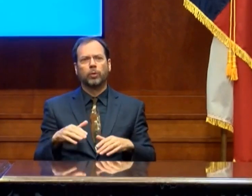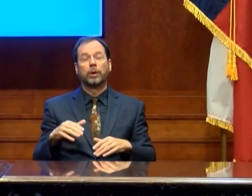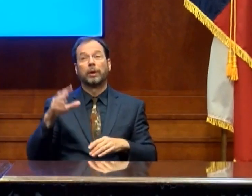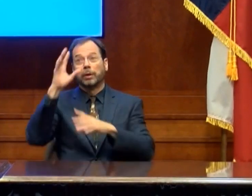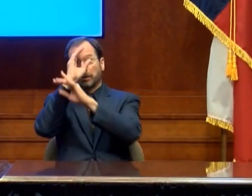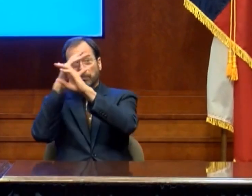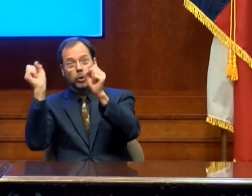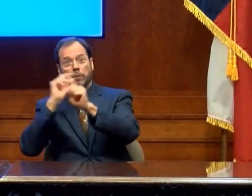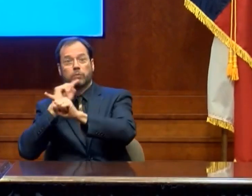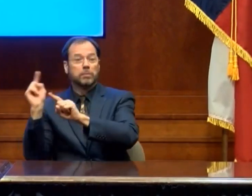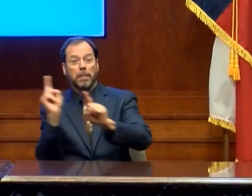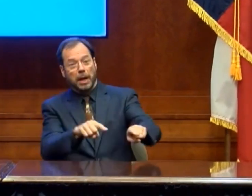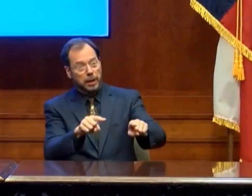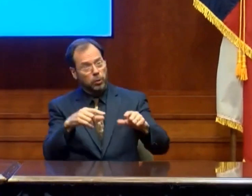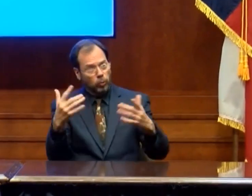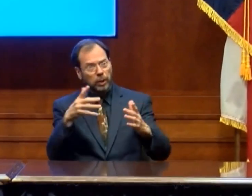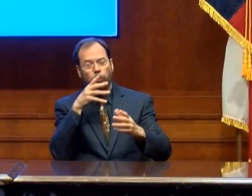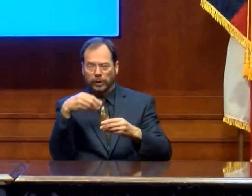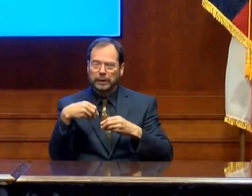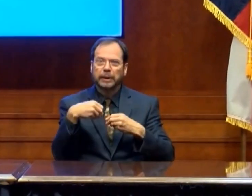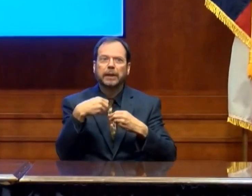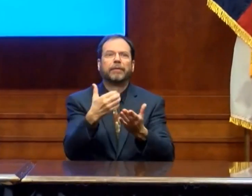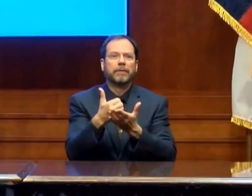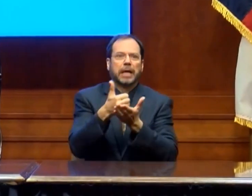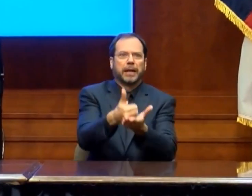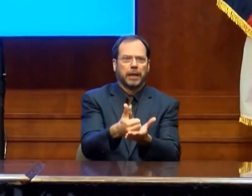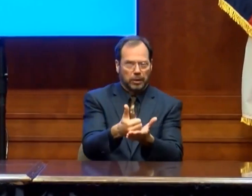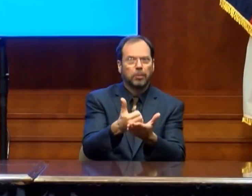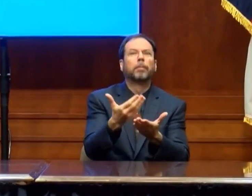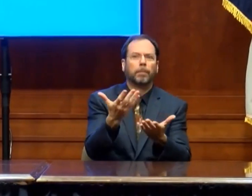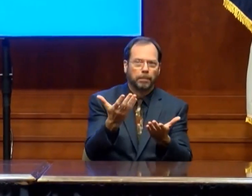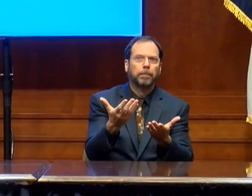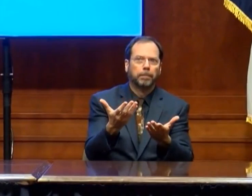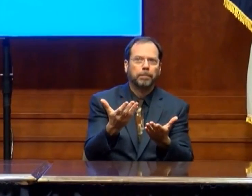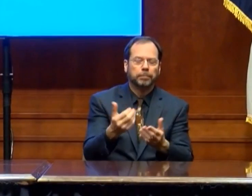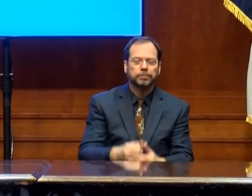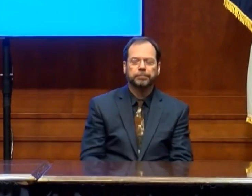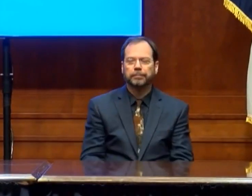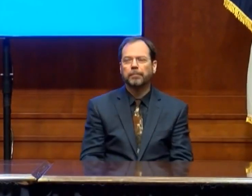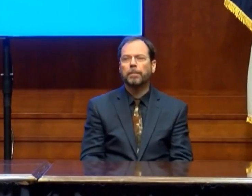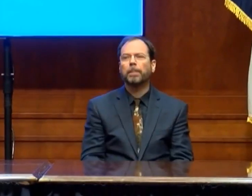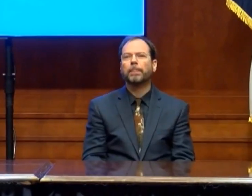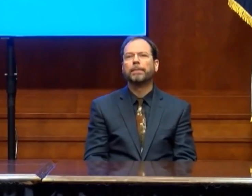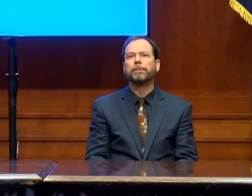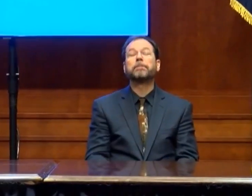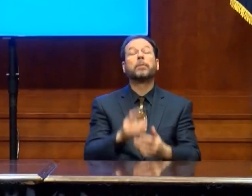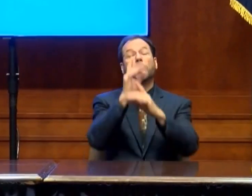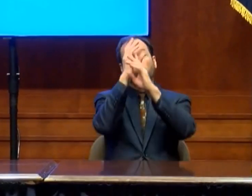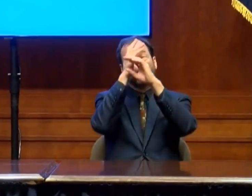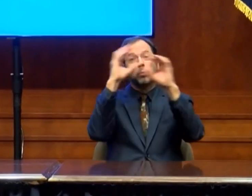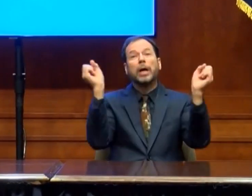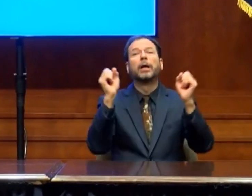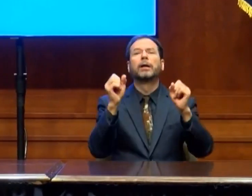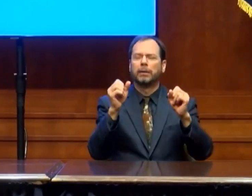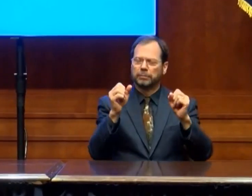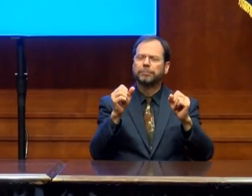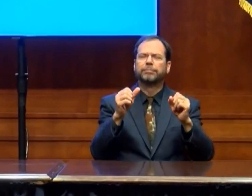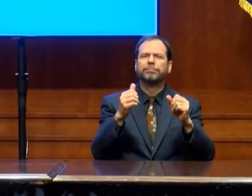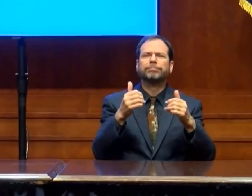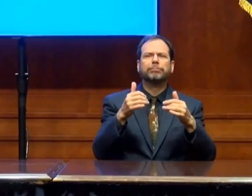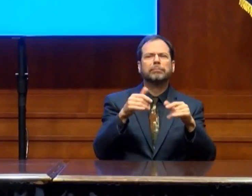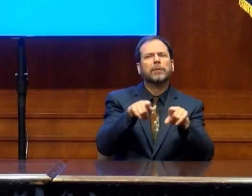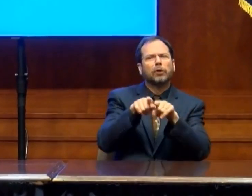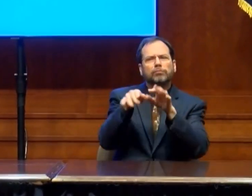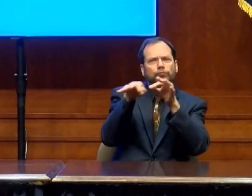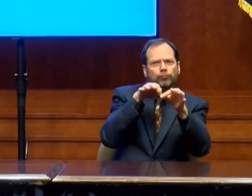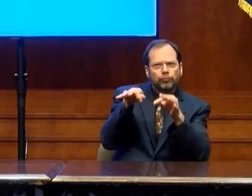by the President will provide some level of relief. Now, the President also talked about and got a lot